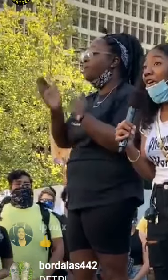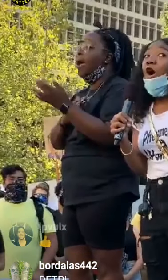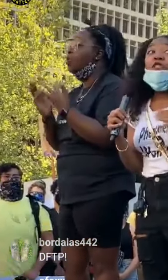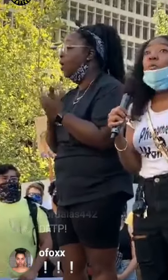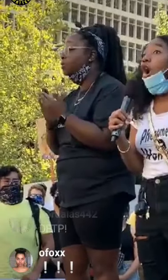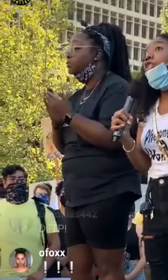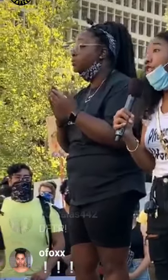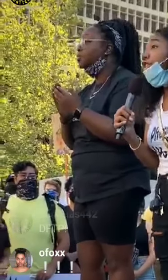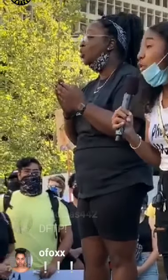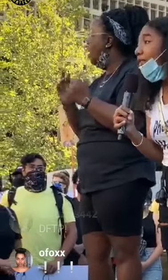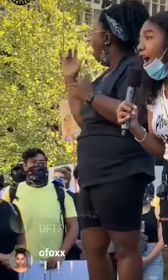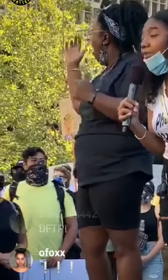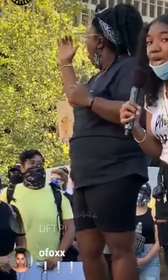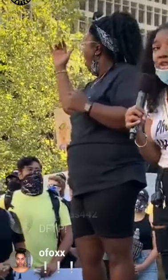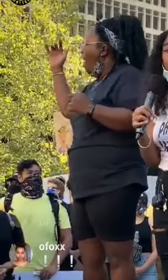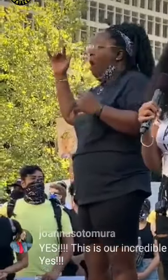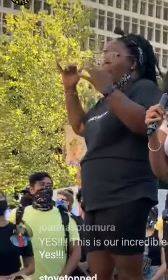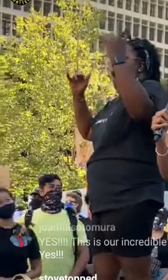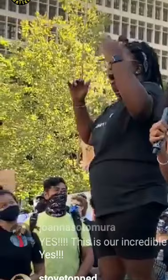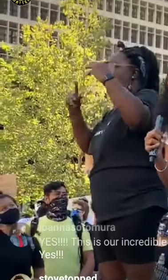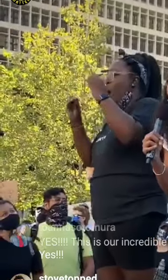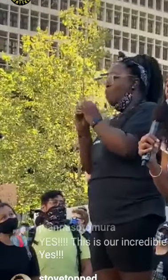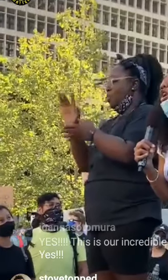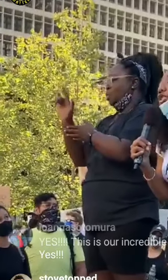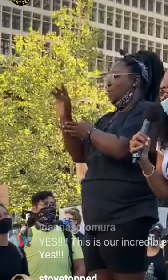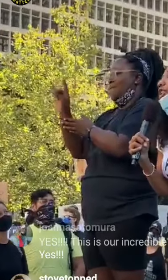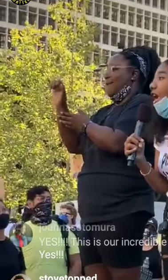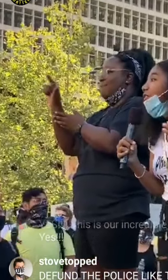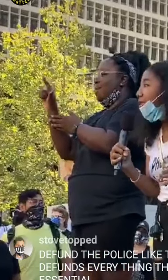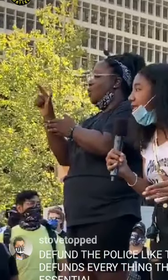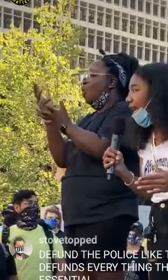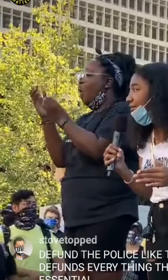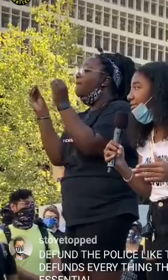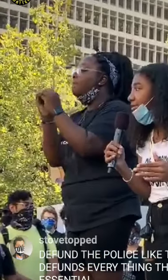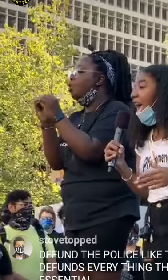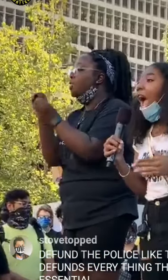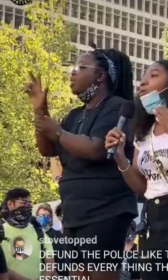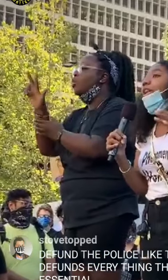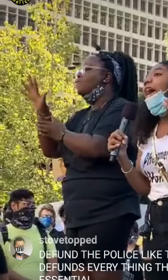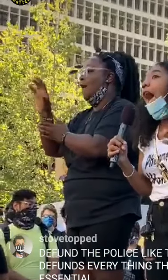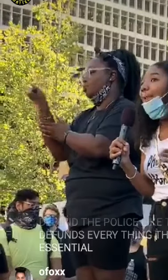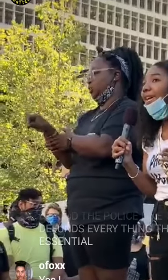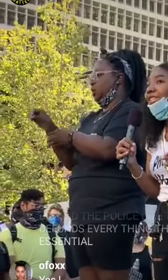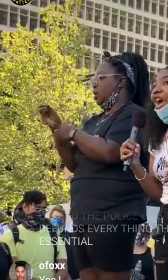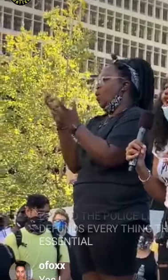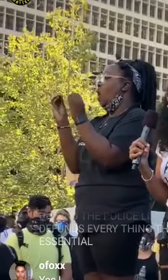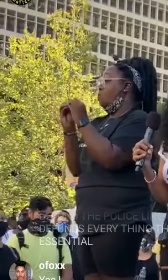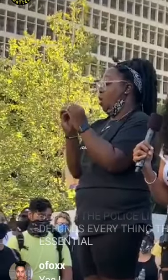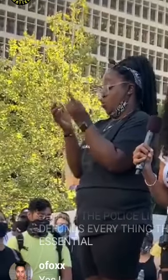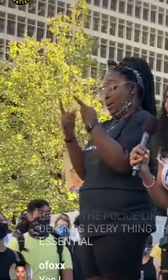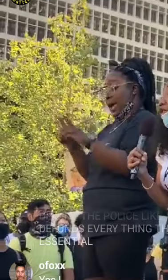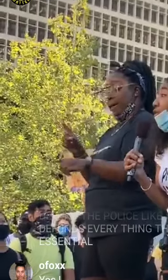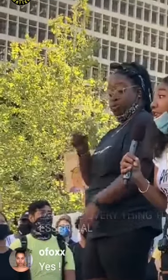we're coming for more than just 25 million. We're coming for more than 35%. And when it